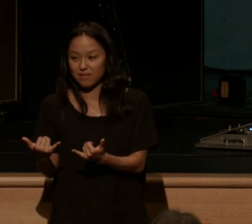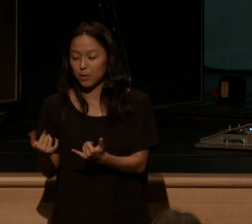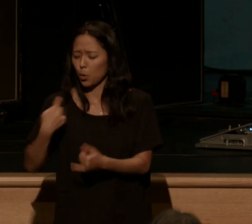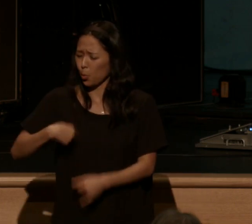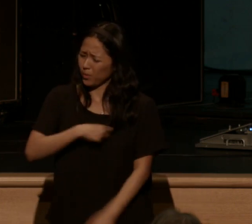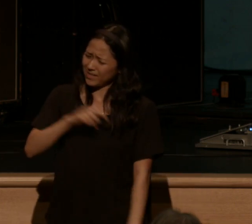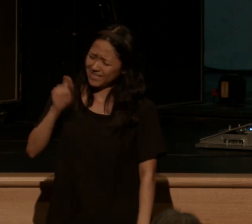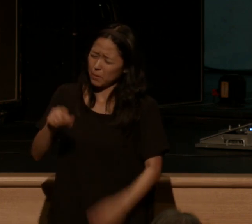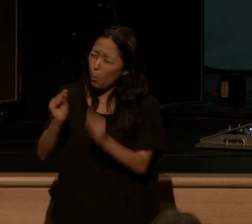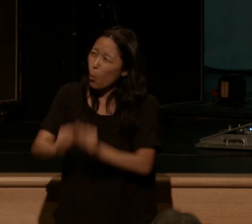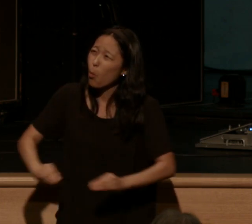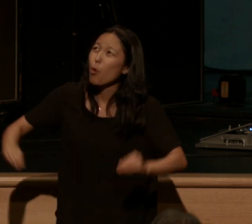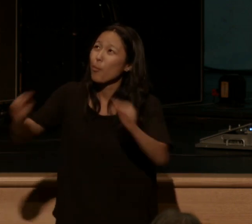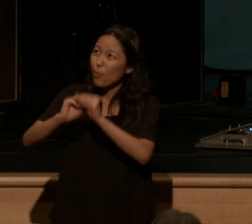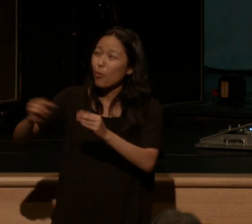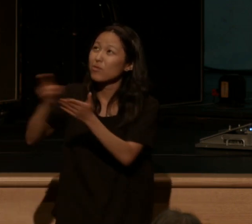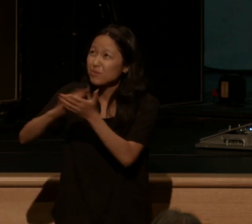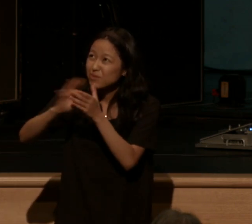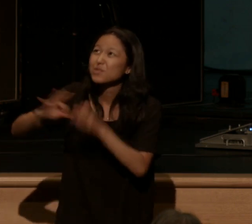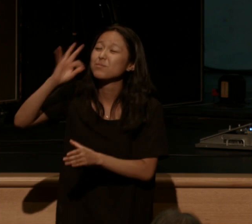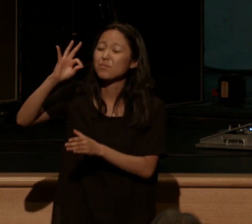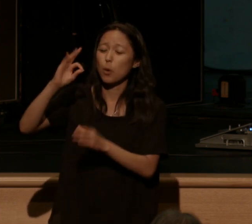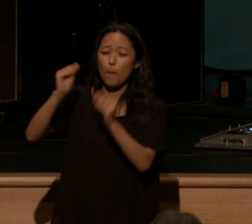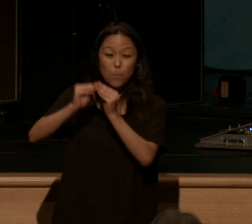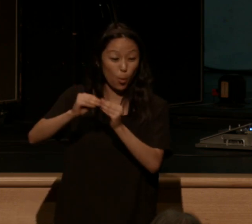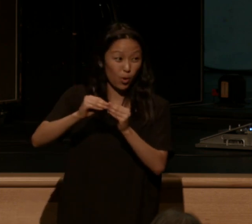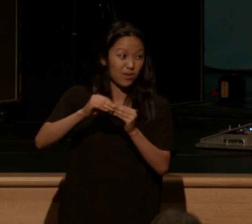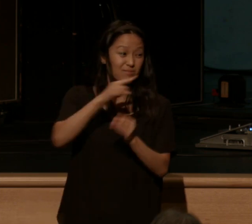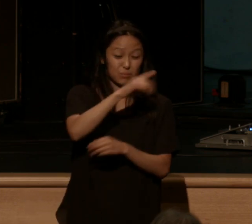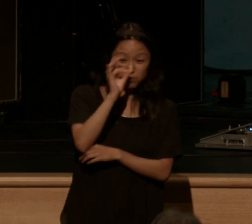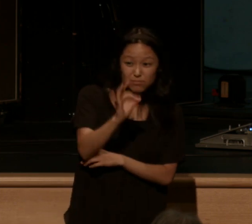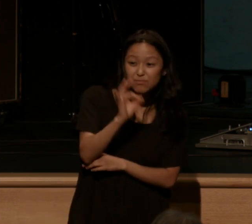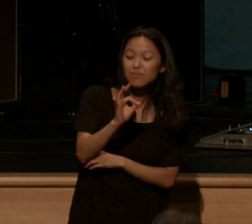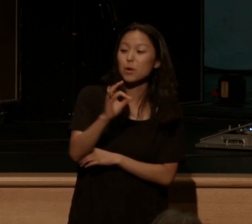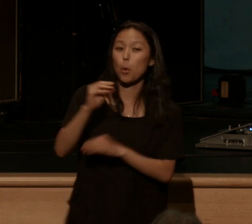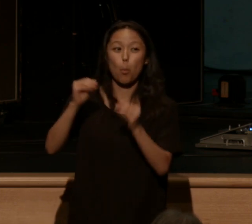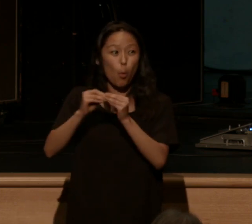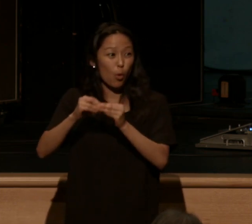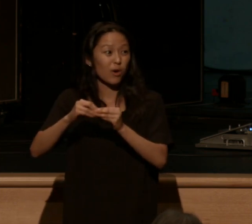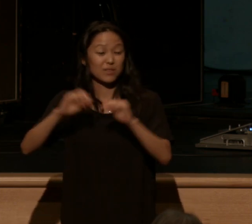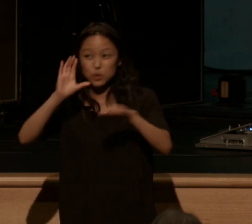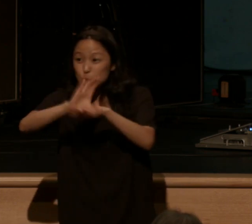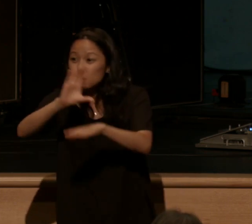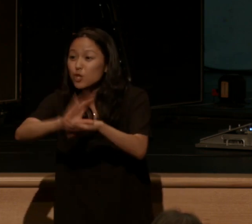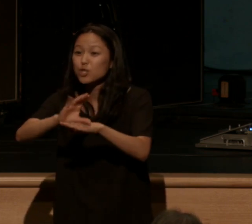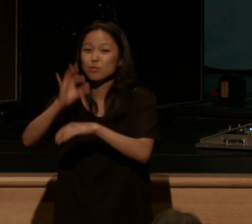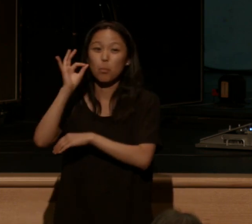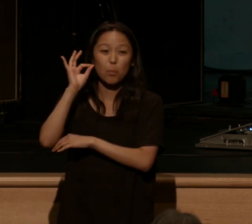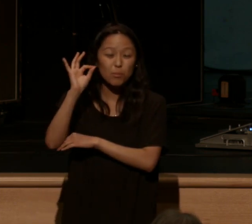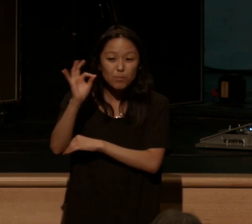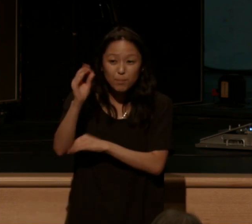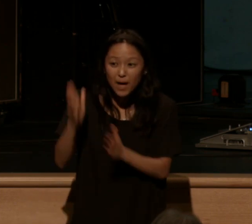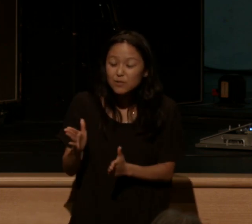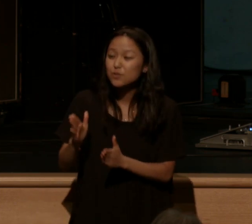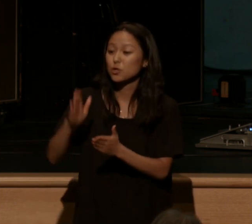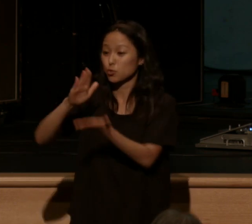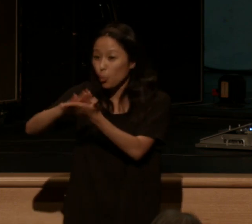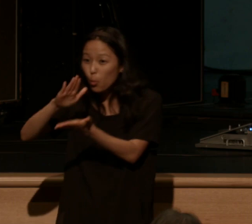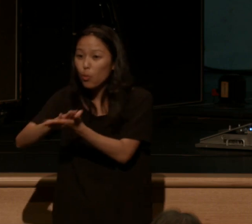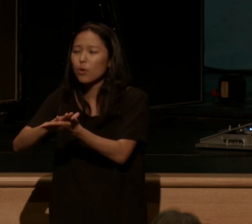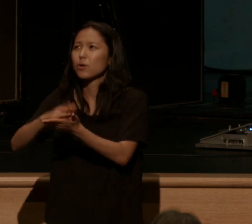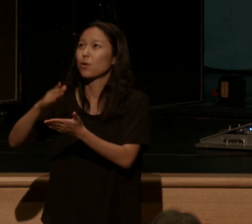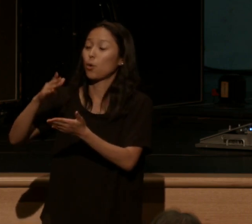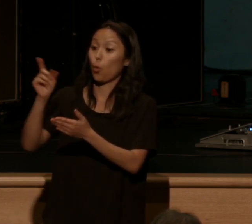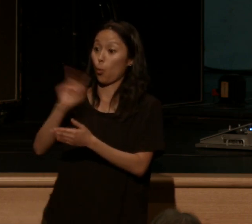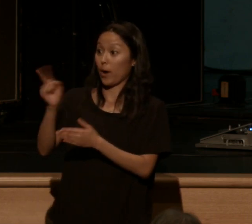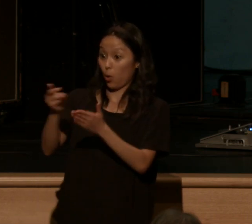We need more of the presence of the Holy Spirit. More in the pulpit, more in the congregation, more in the pastoral visit, and more in the school. Where